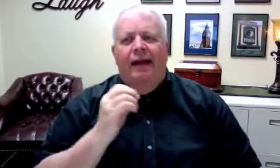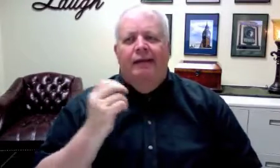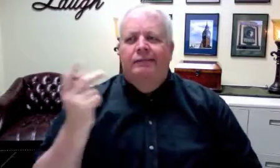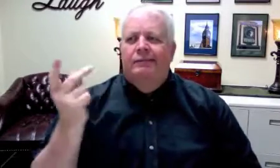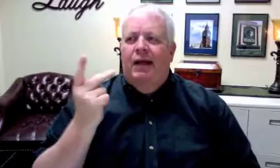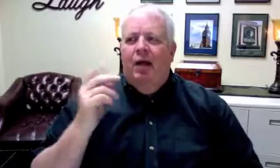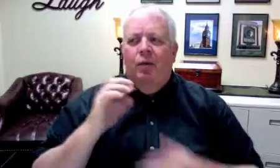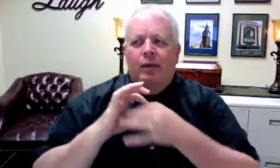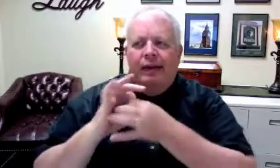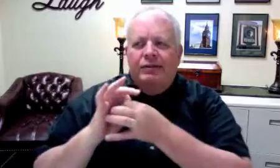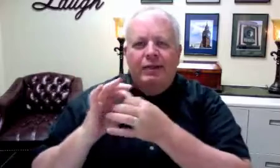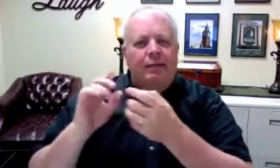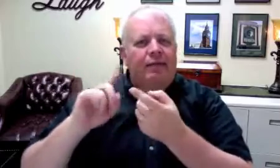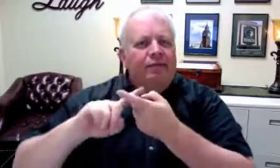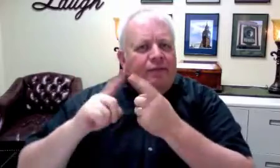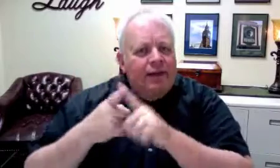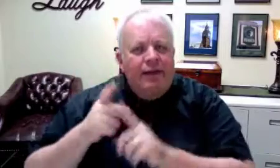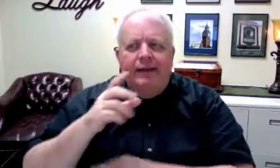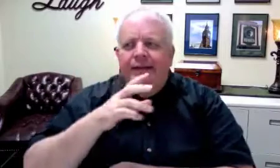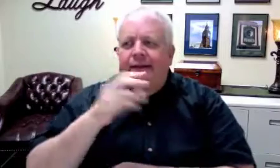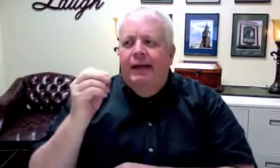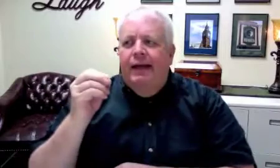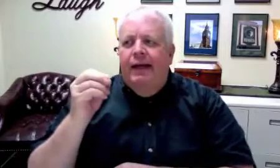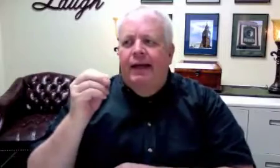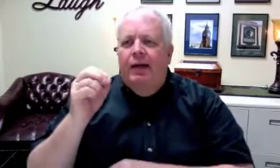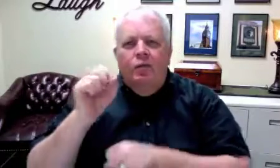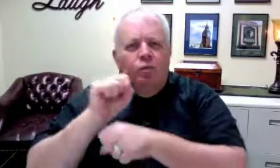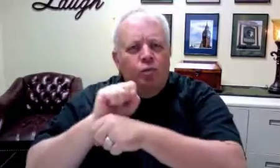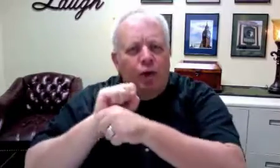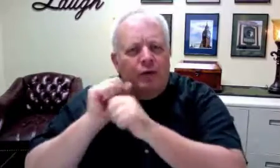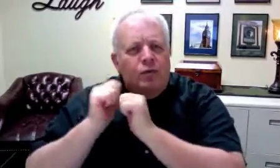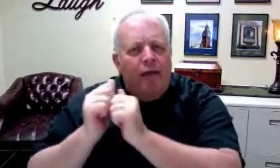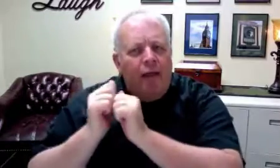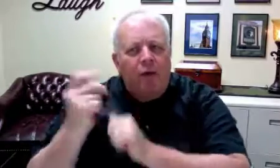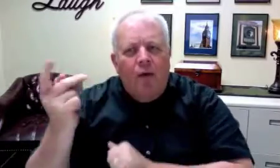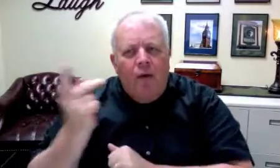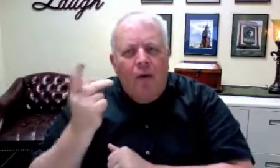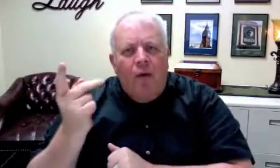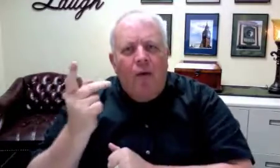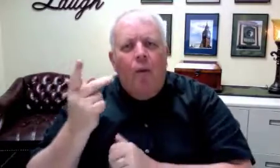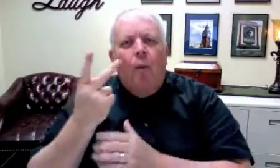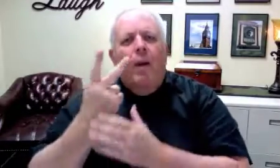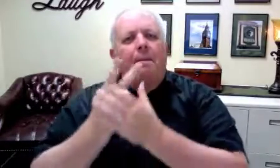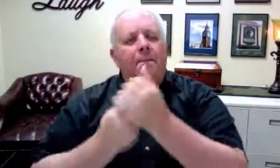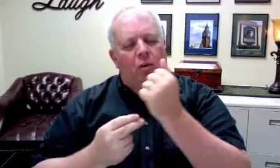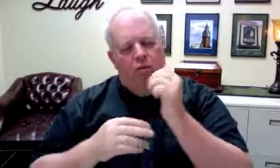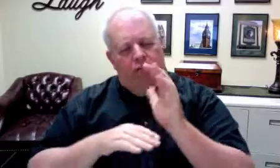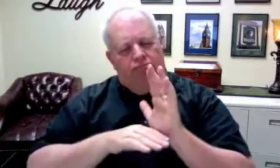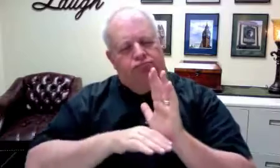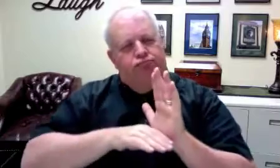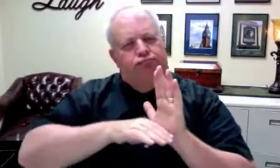and coworkers, we both matured as professionals.